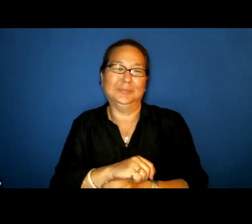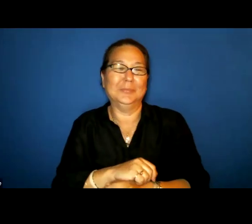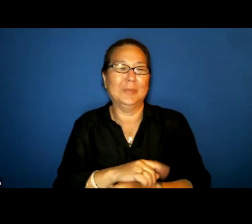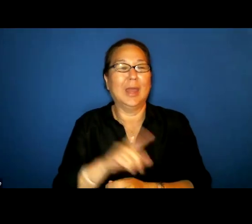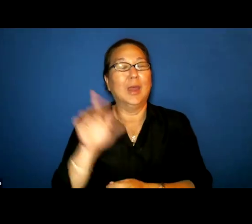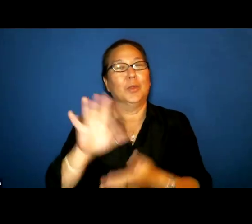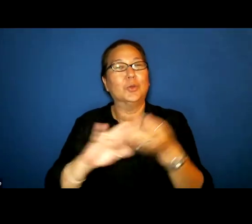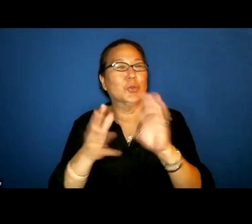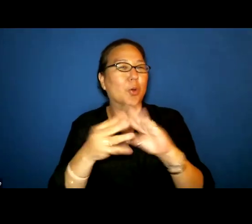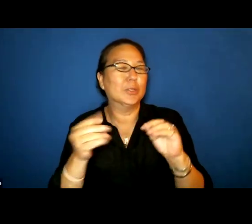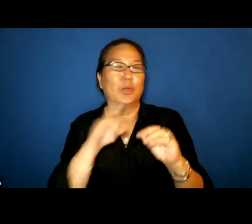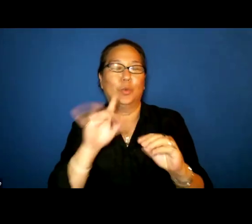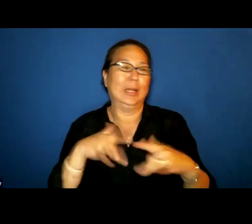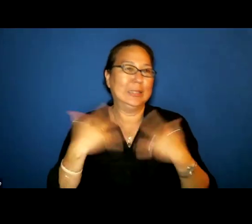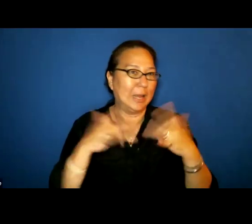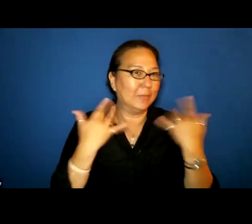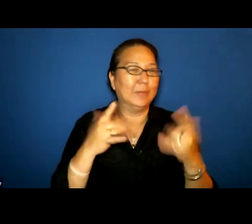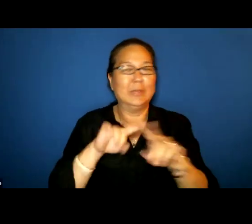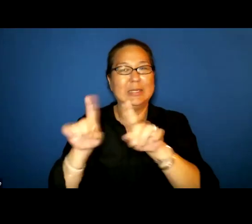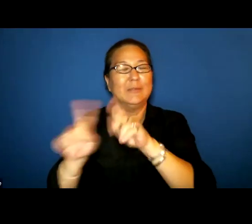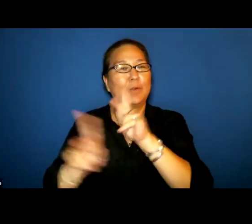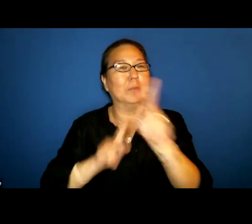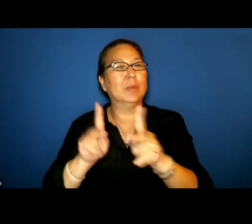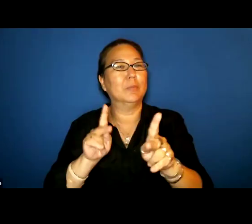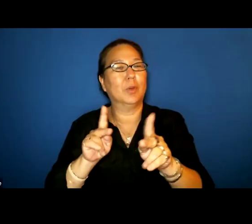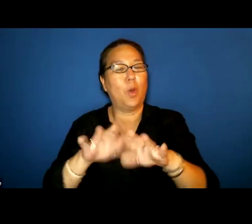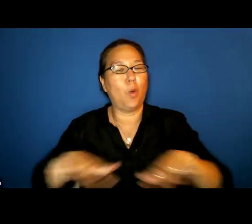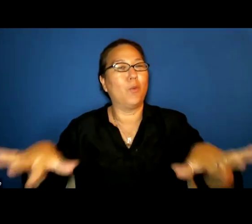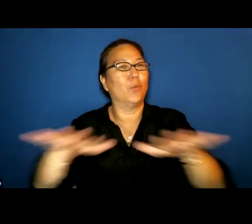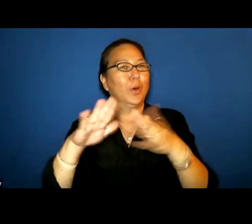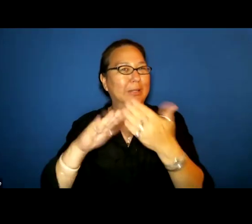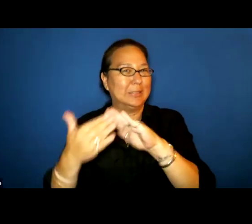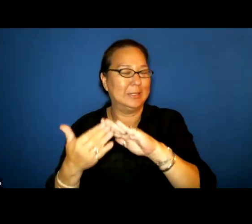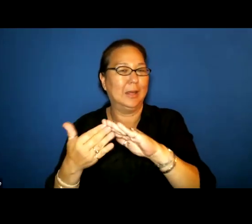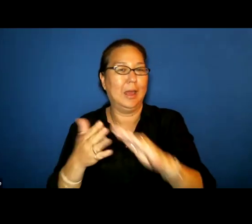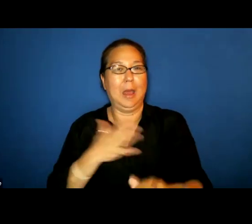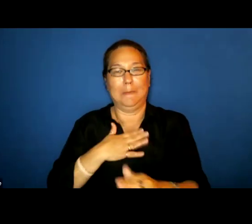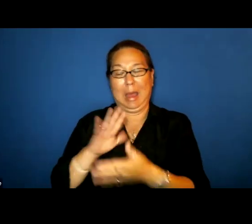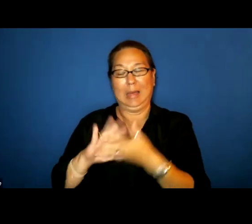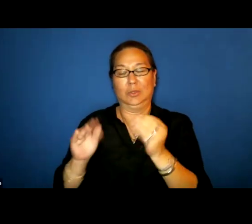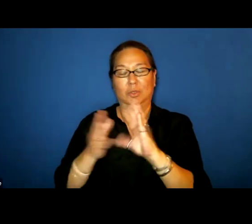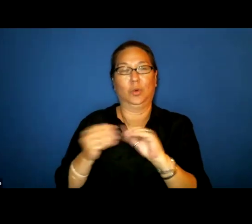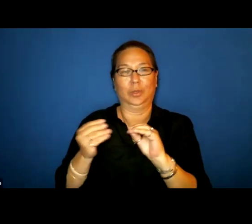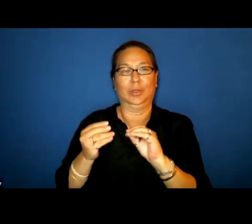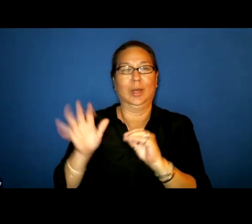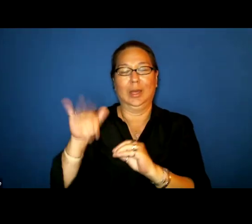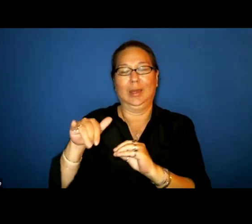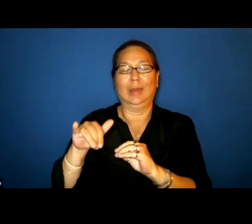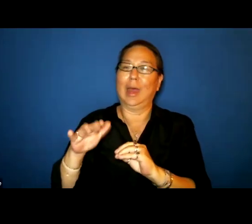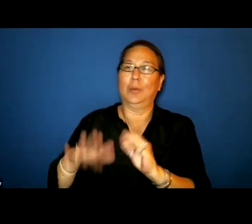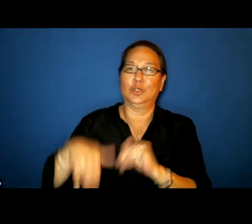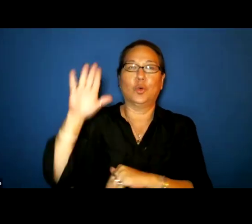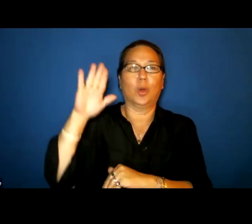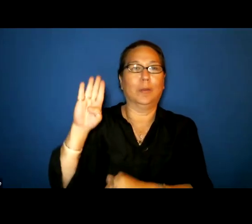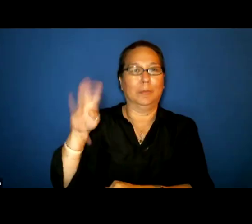delightful about a lot of different people across the city, and about what, for my story, was a lot about what growing up in